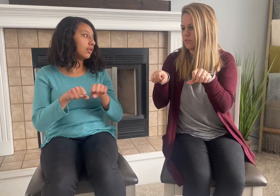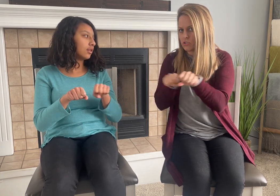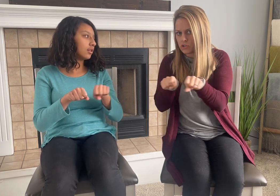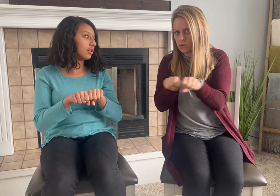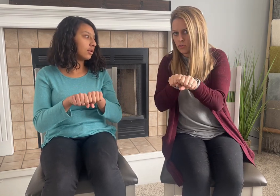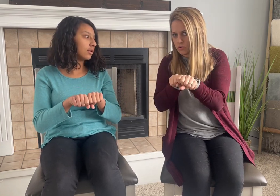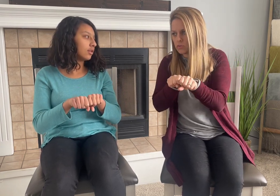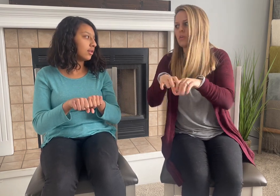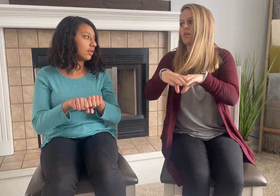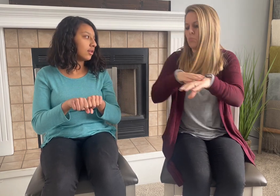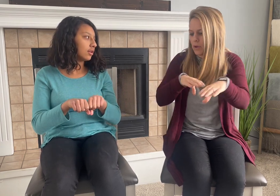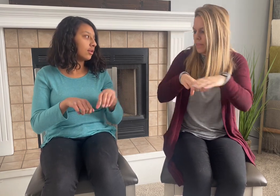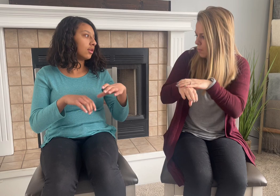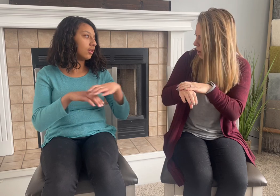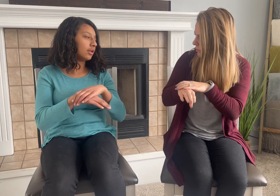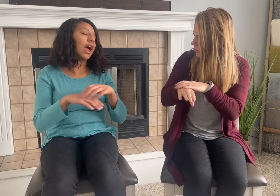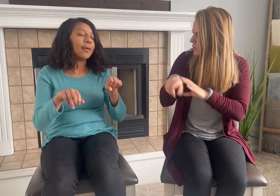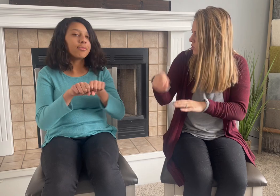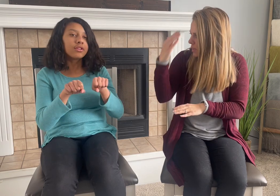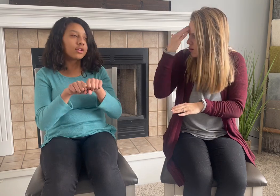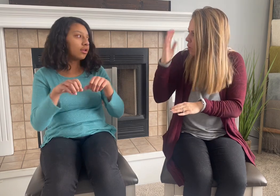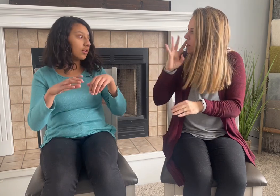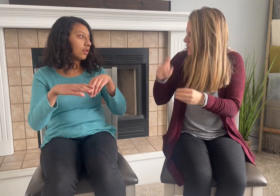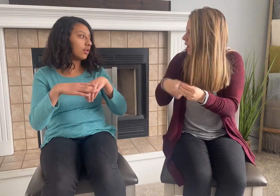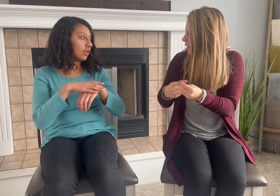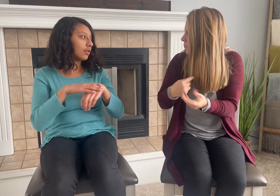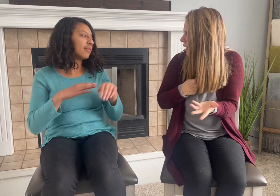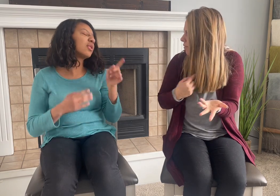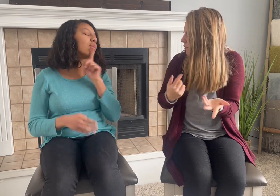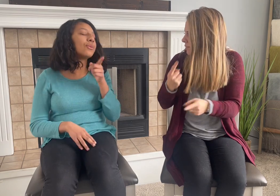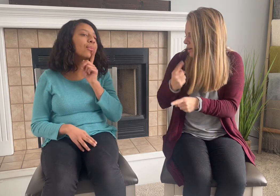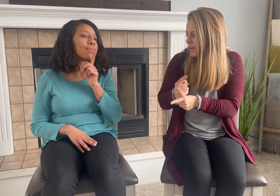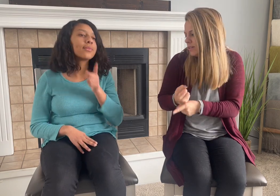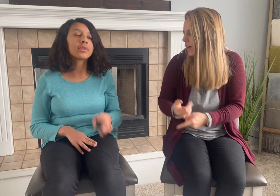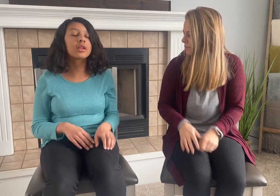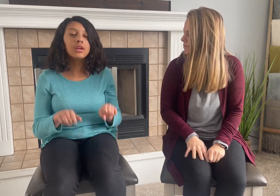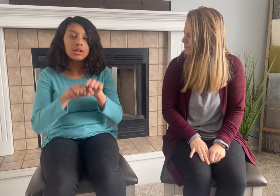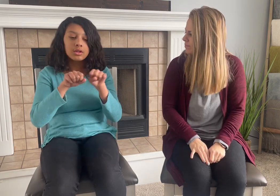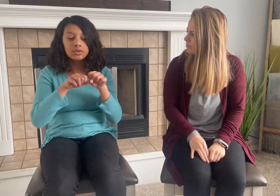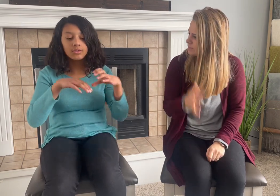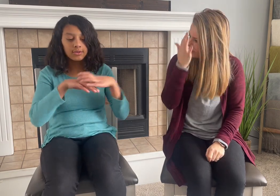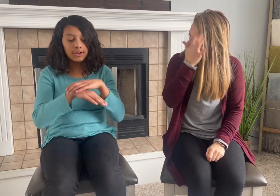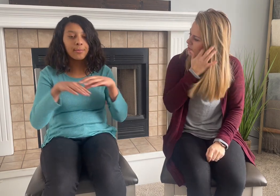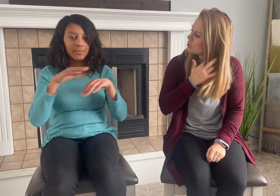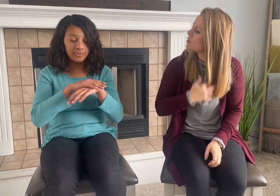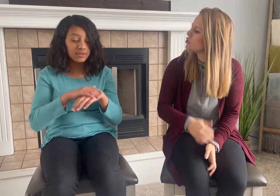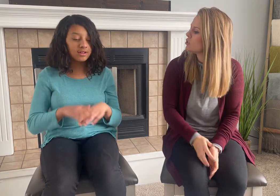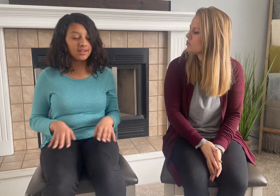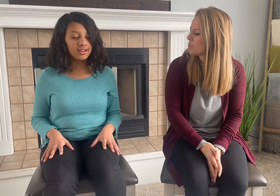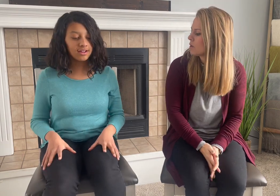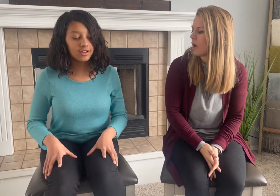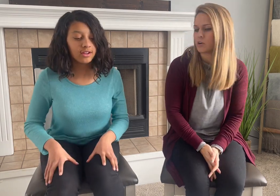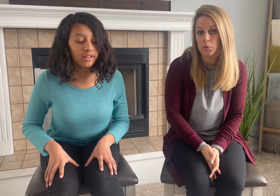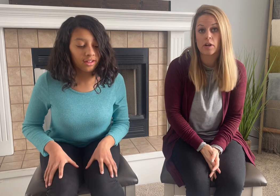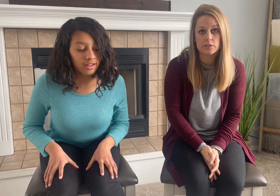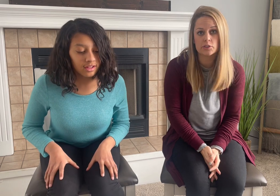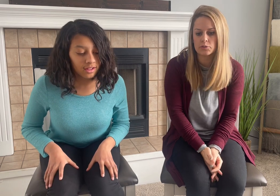shoes. Put them on. So they know what I'm talking about. Right? Yeah. Shoes. Put on or put on shoes.